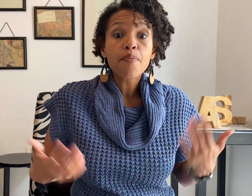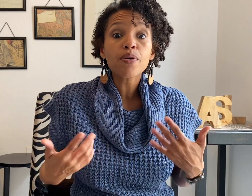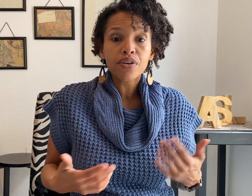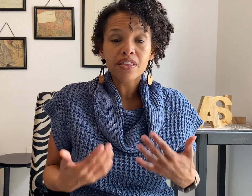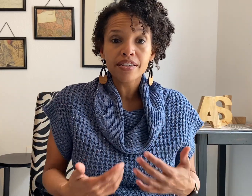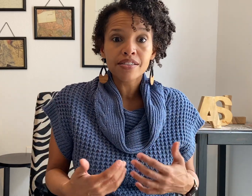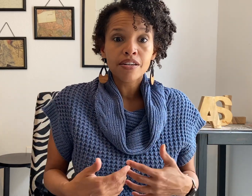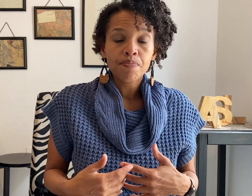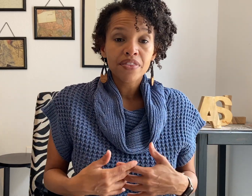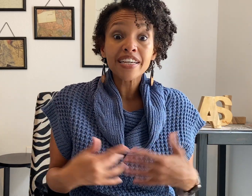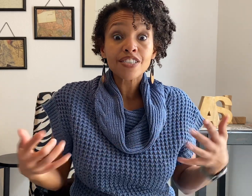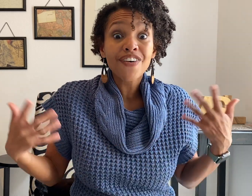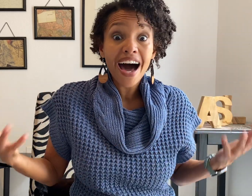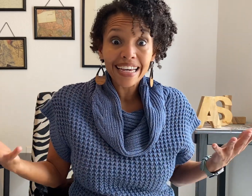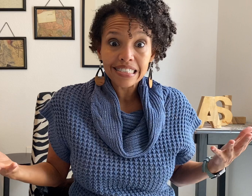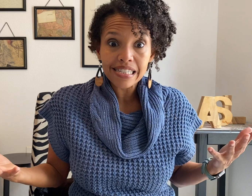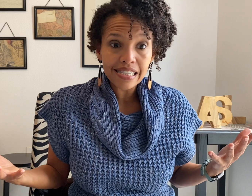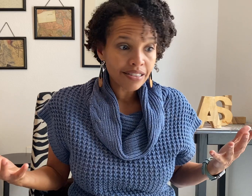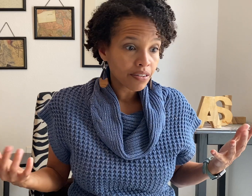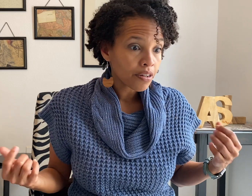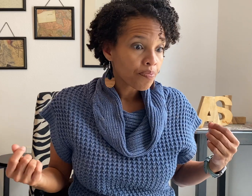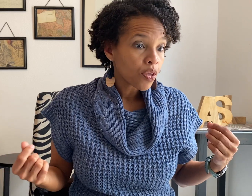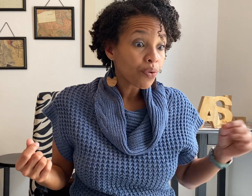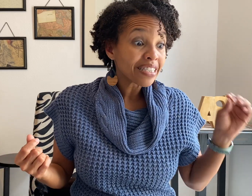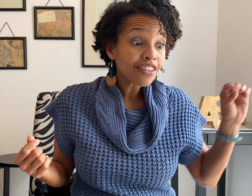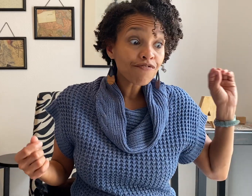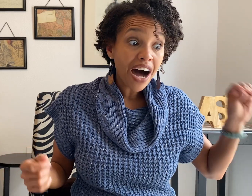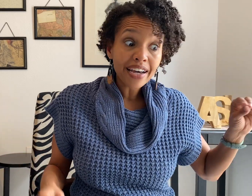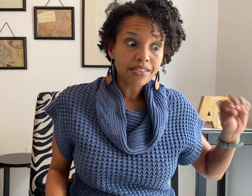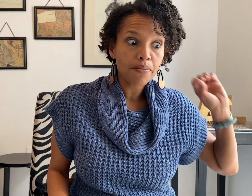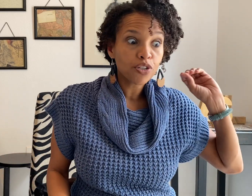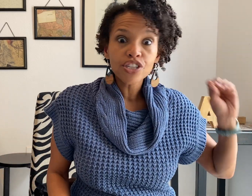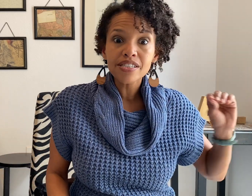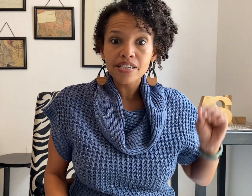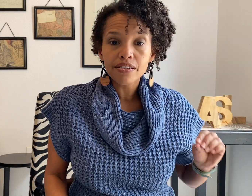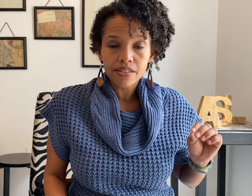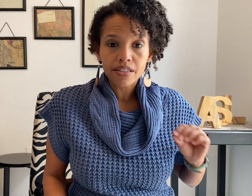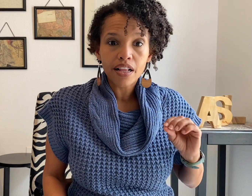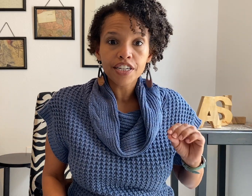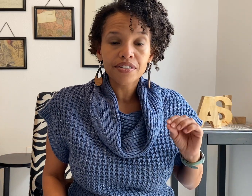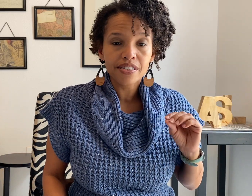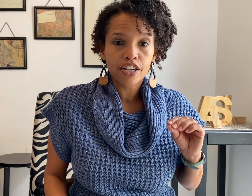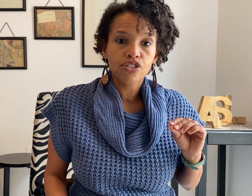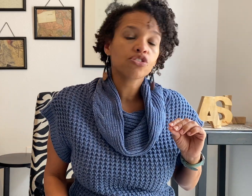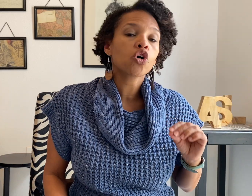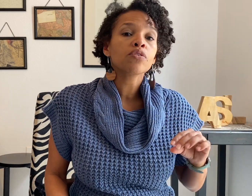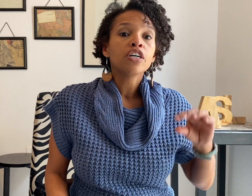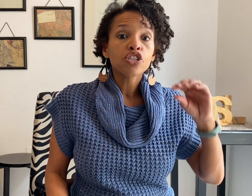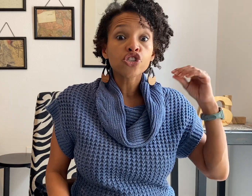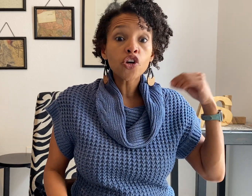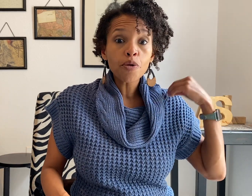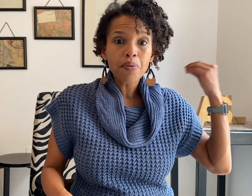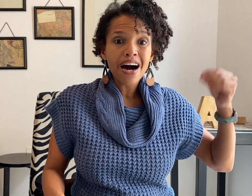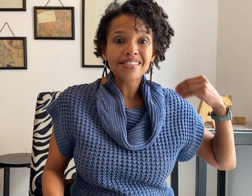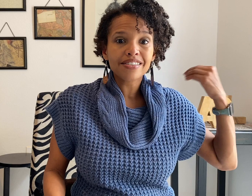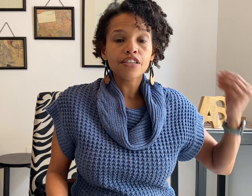with these finds. We did find some good deals in the clearance section. So to show their